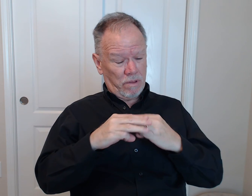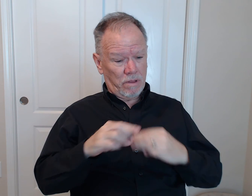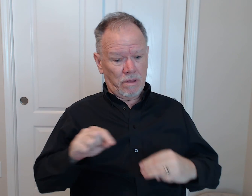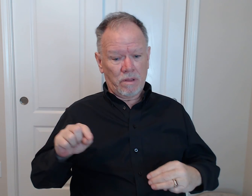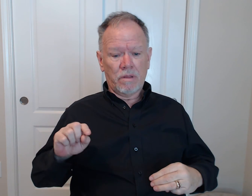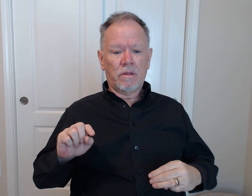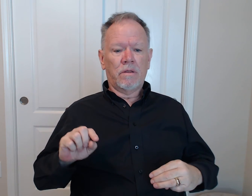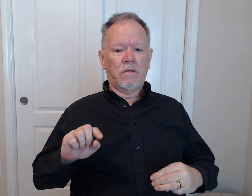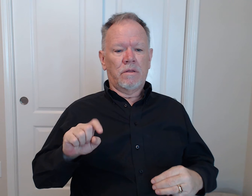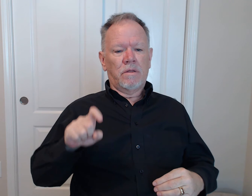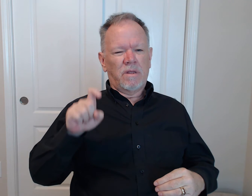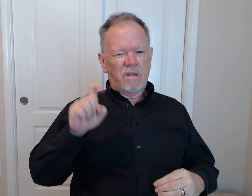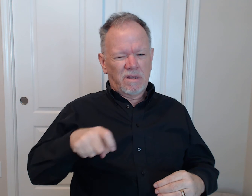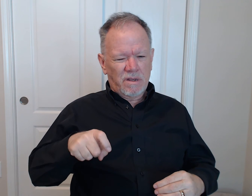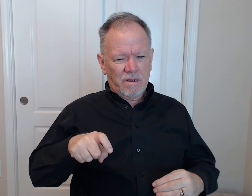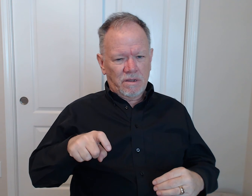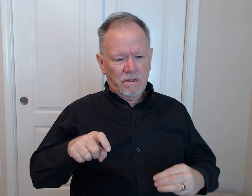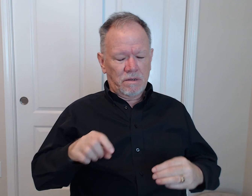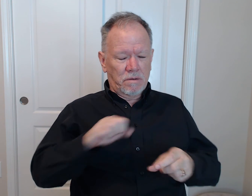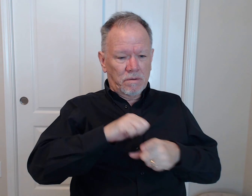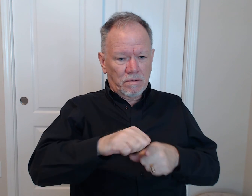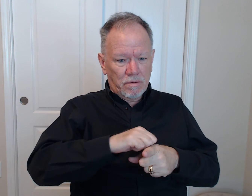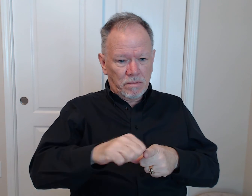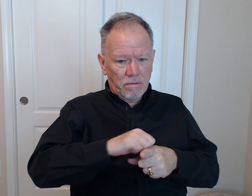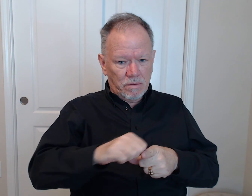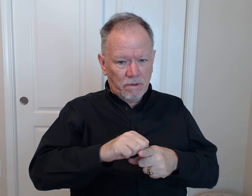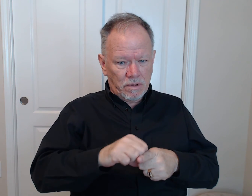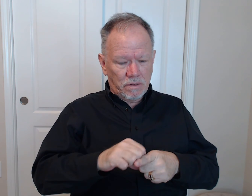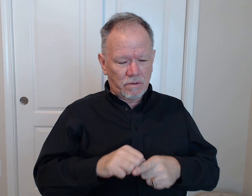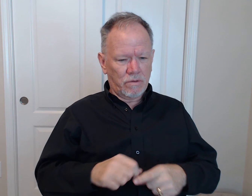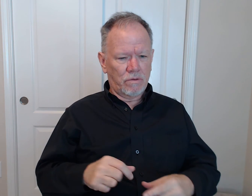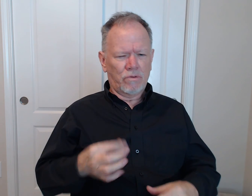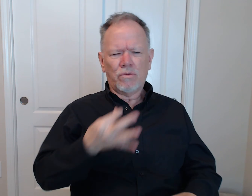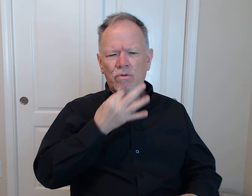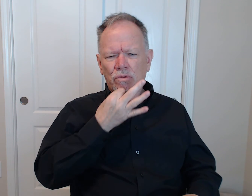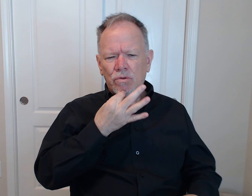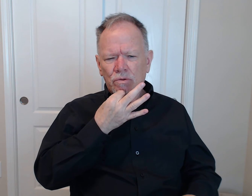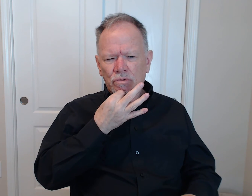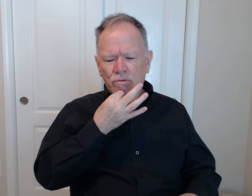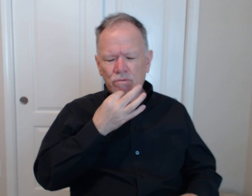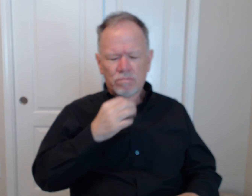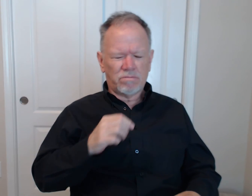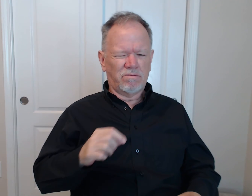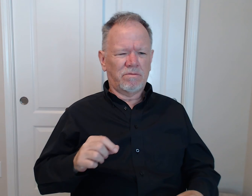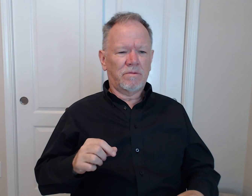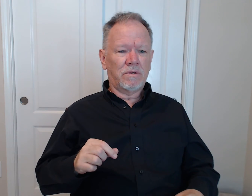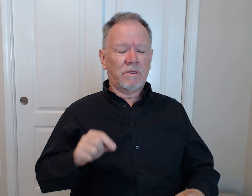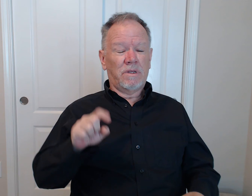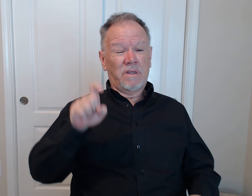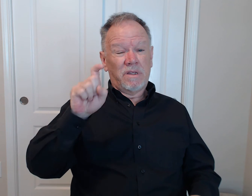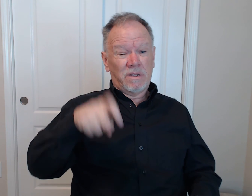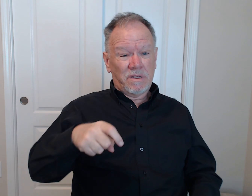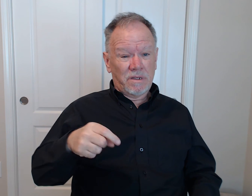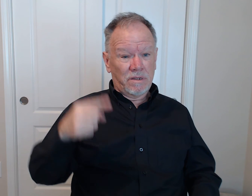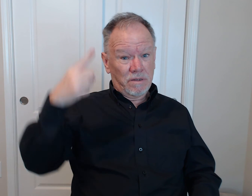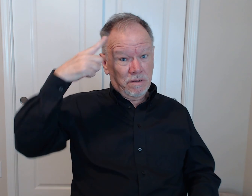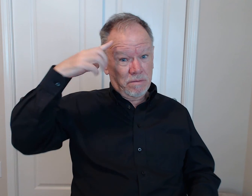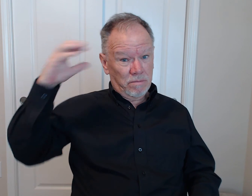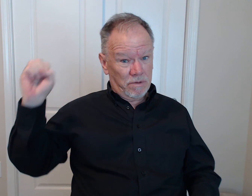start memorizing them. But over time, when you look back at, I want you to remember how you feel while you're watching this video right now, and then I